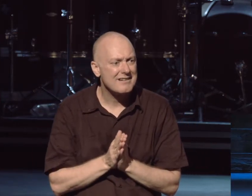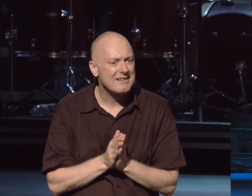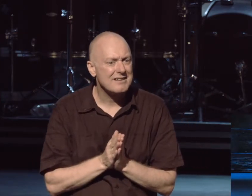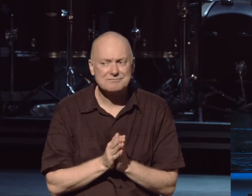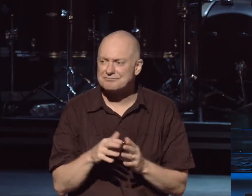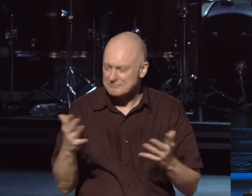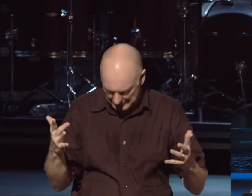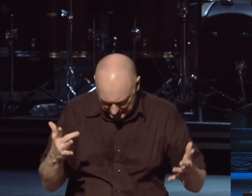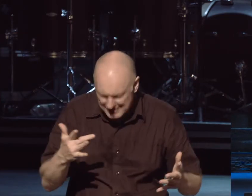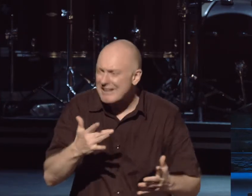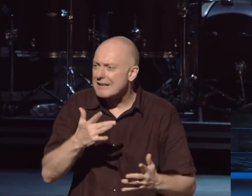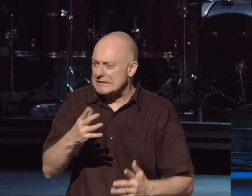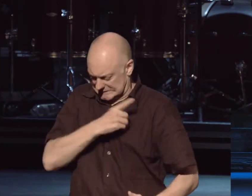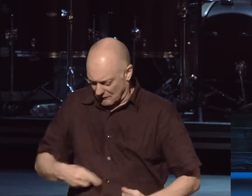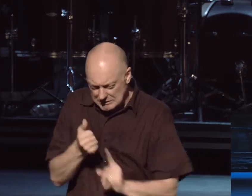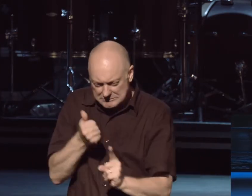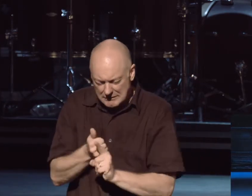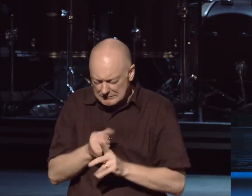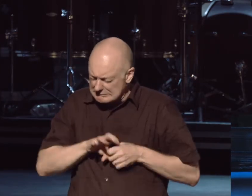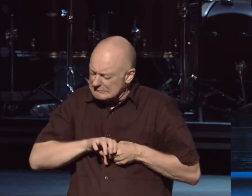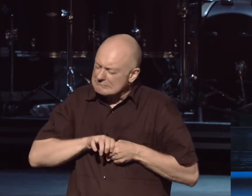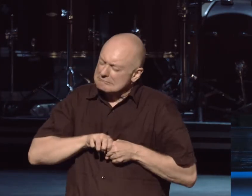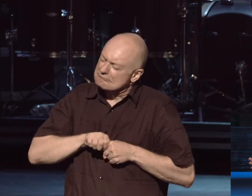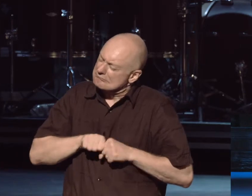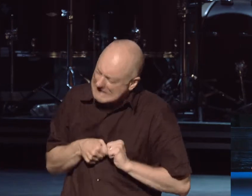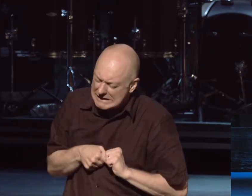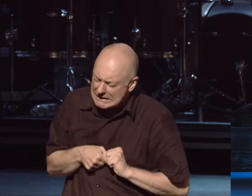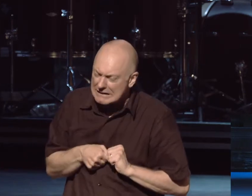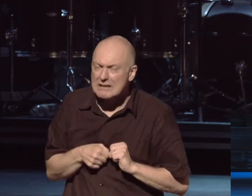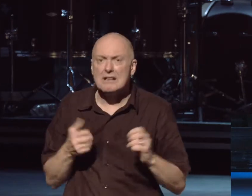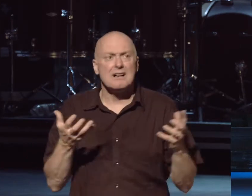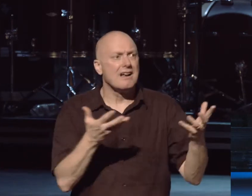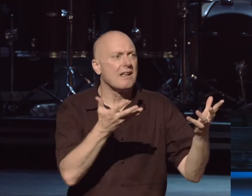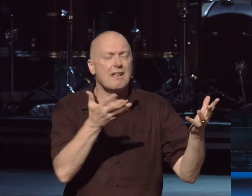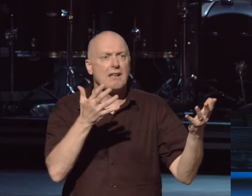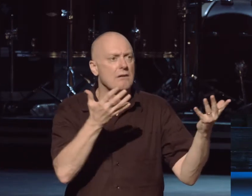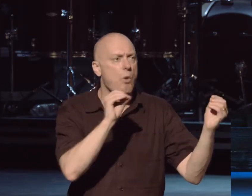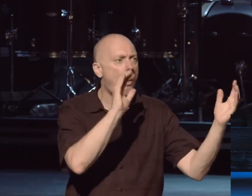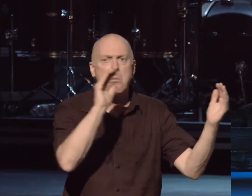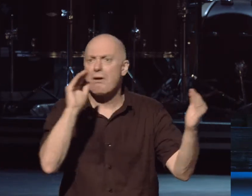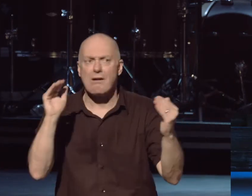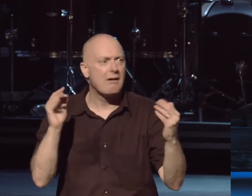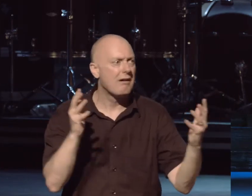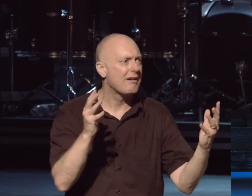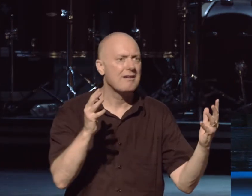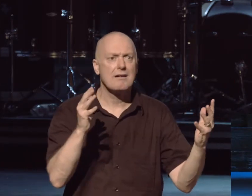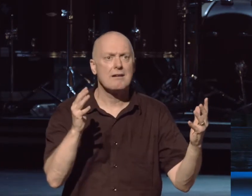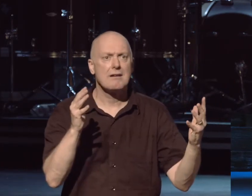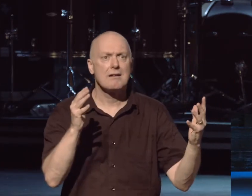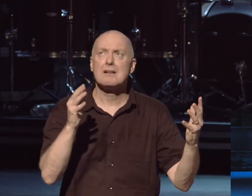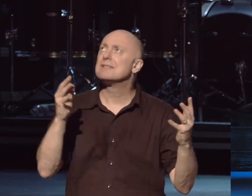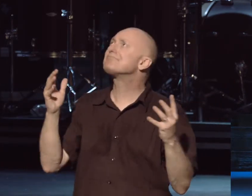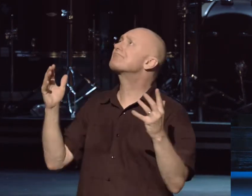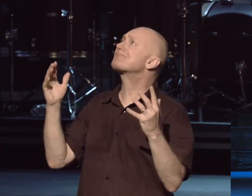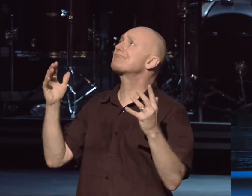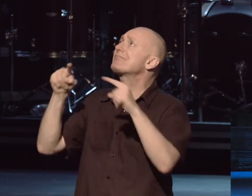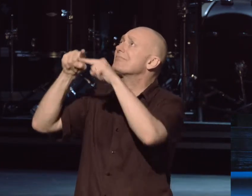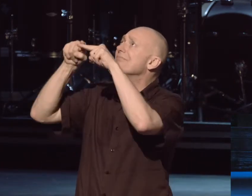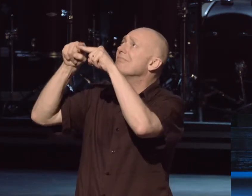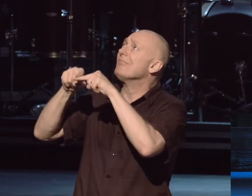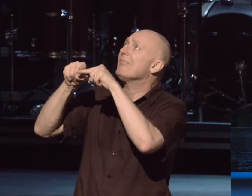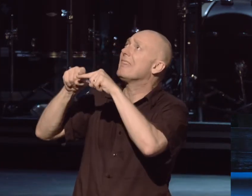It's ripping him apart because all he has in this moment, he knows his whole life is relying on the